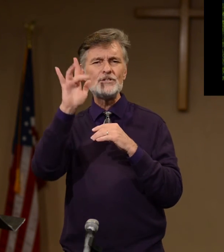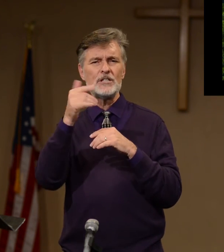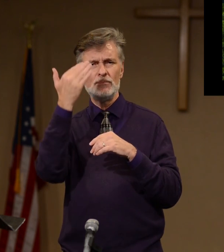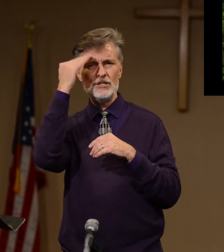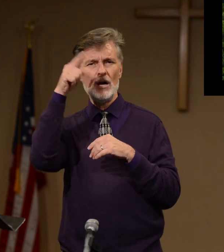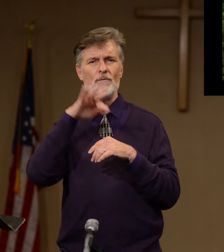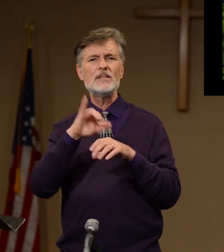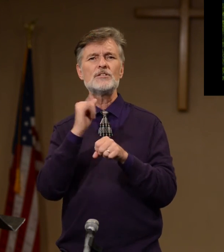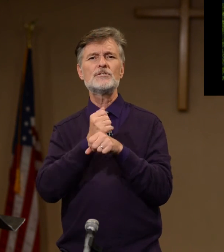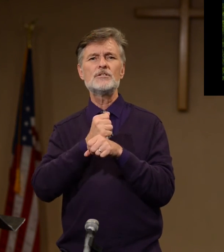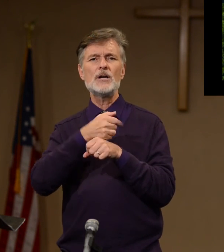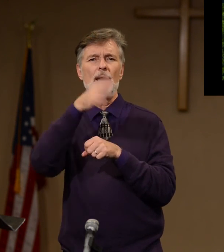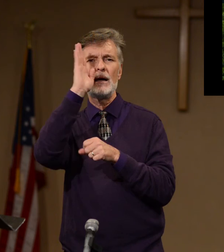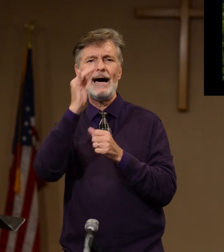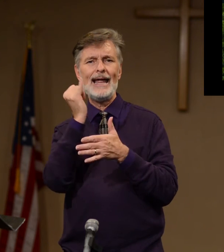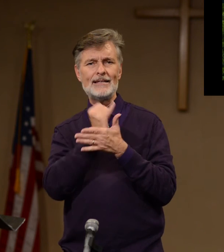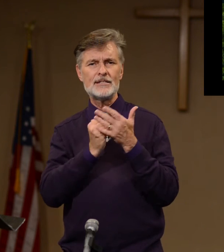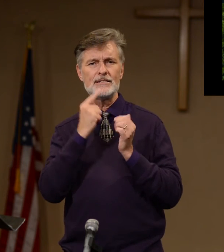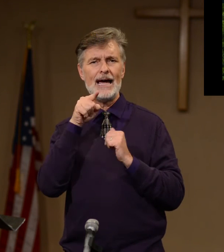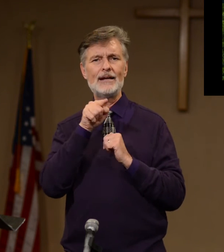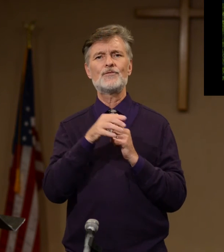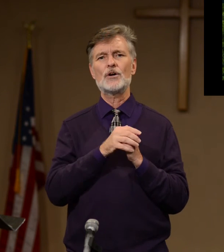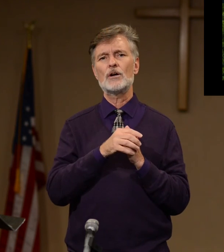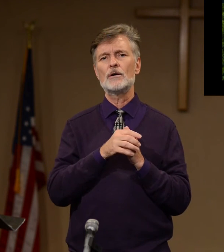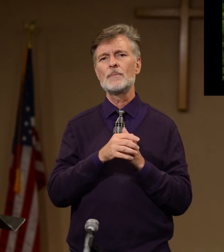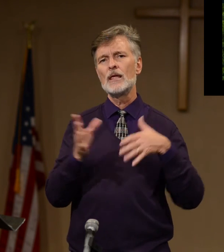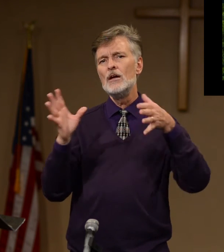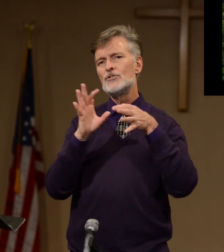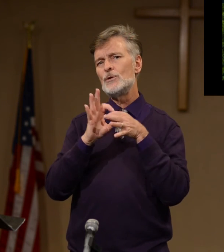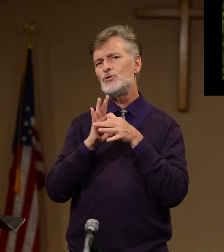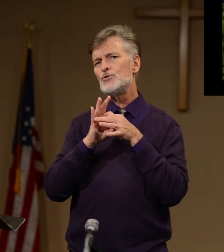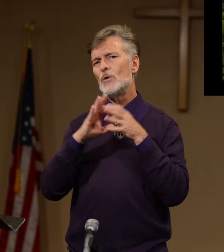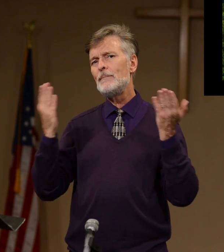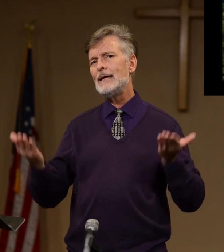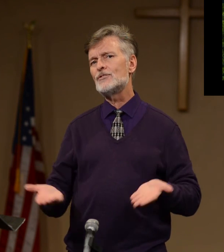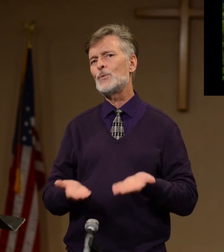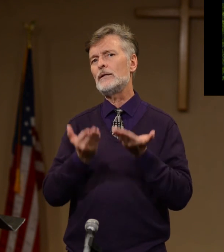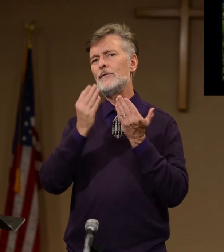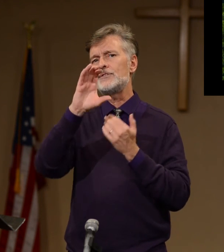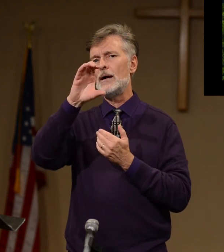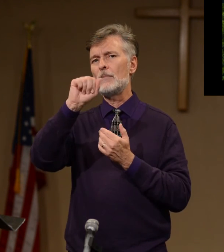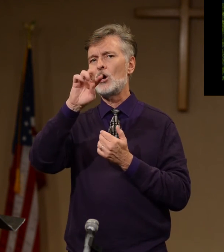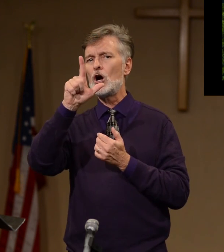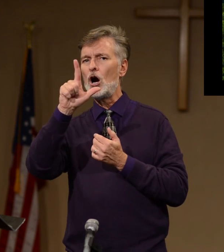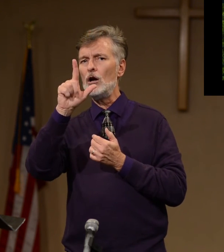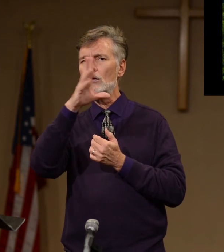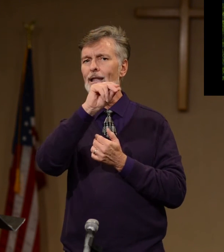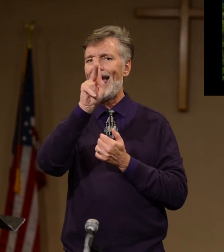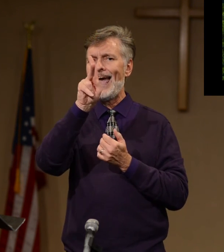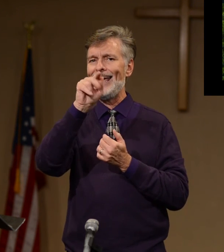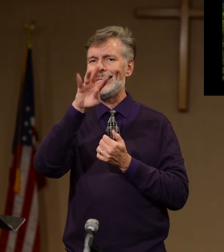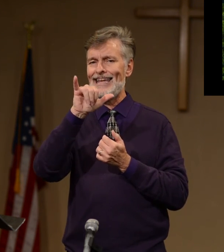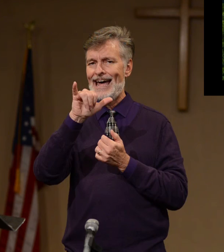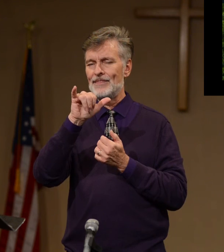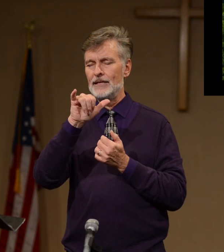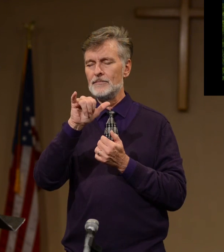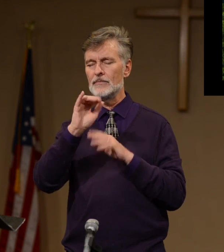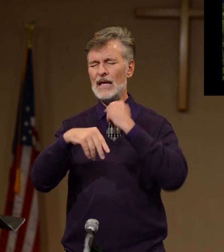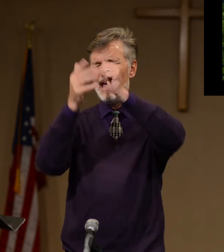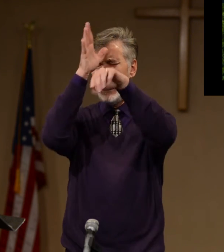wisdom to know if this is the job God has designed for her. So would you join me as we lift up Carl and Kathy?